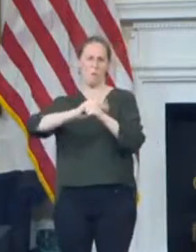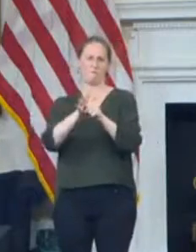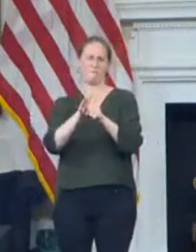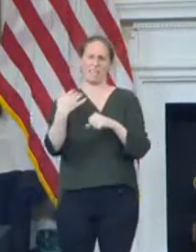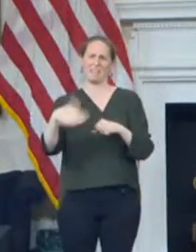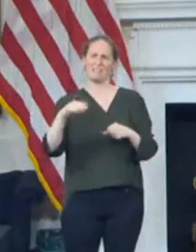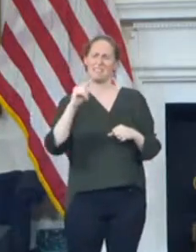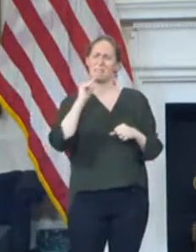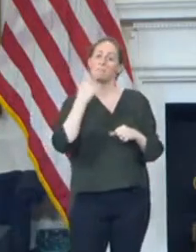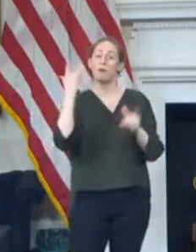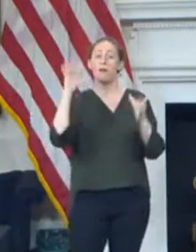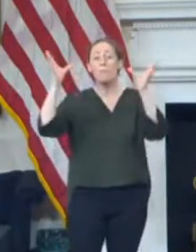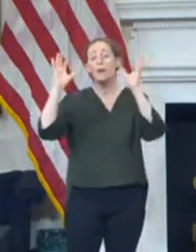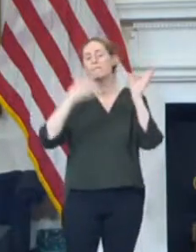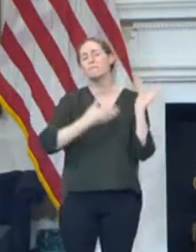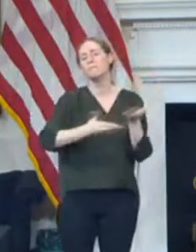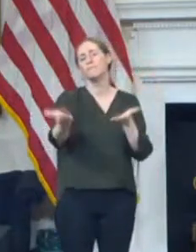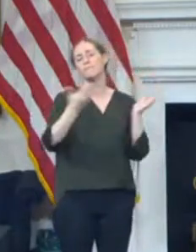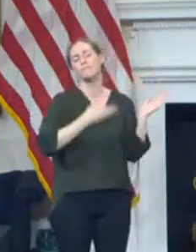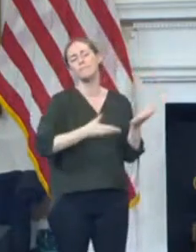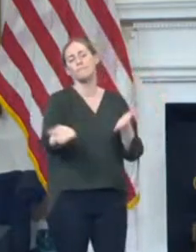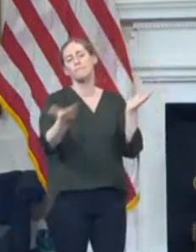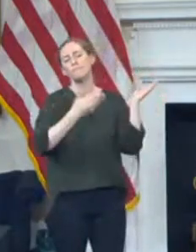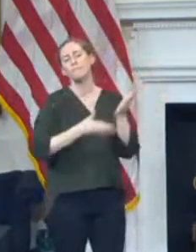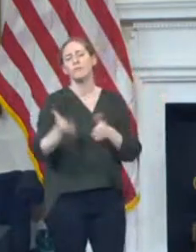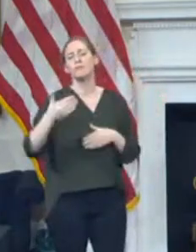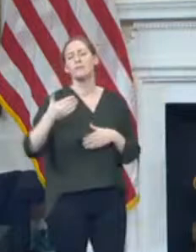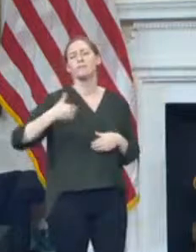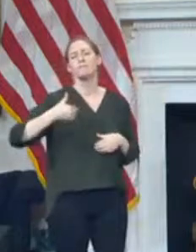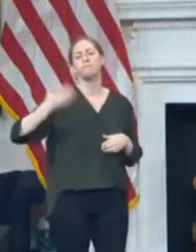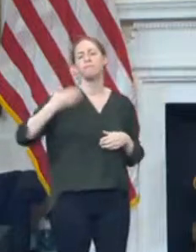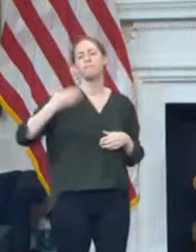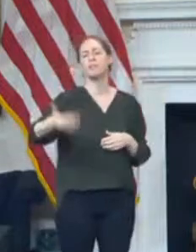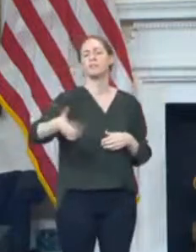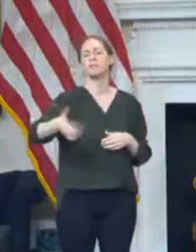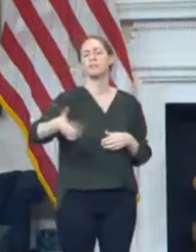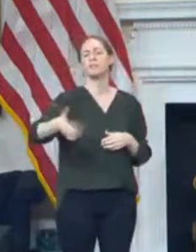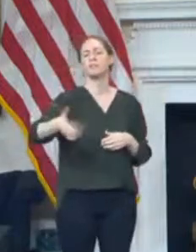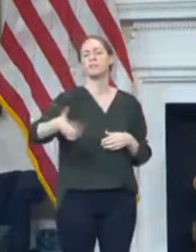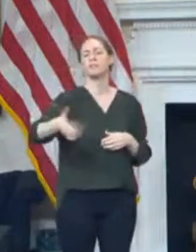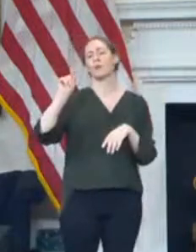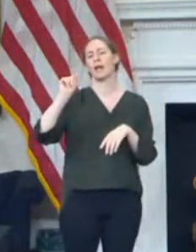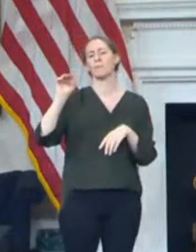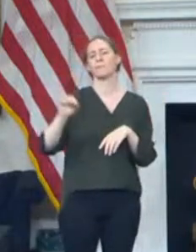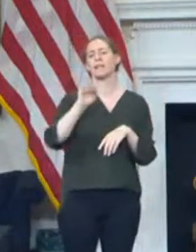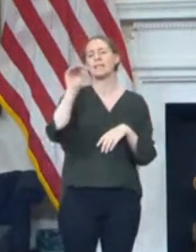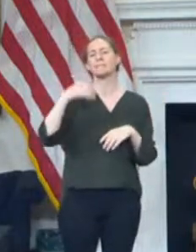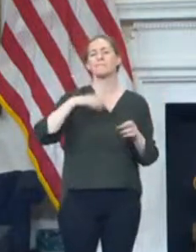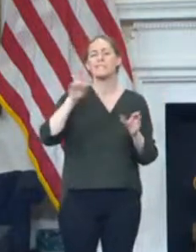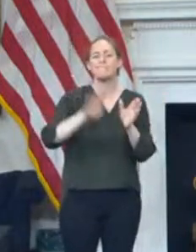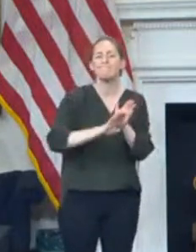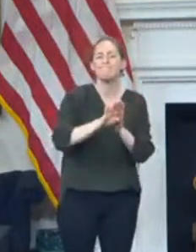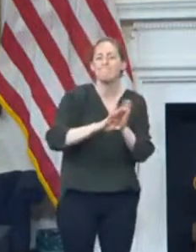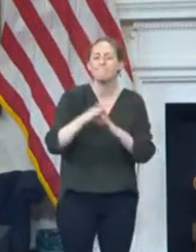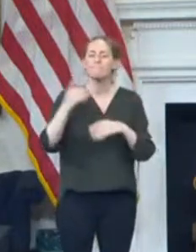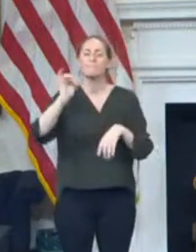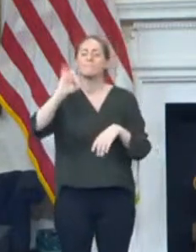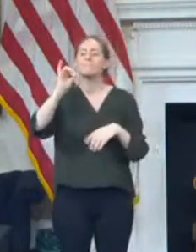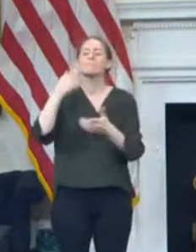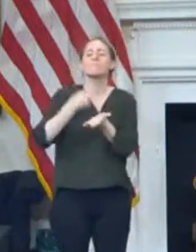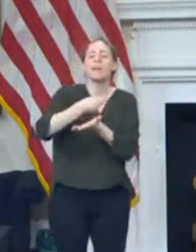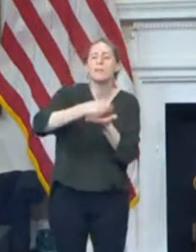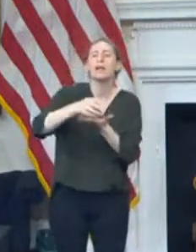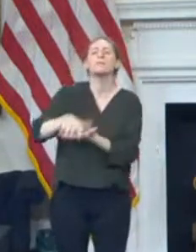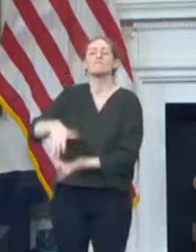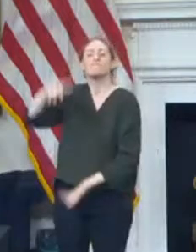surge. First, we're adding another $20 million to continue building up our strategic stockpile of